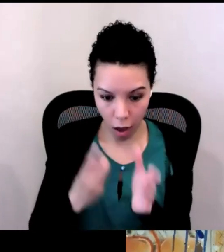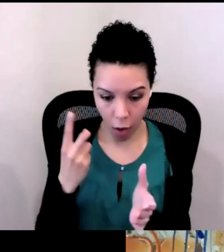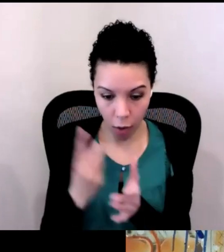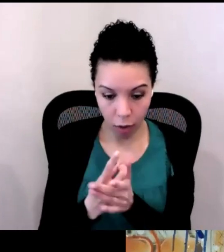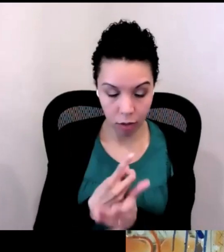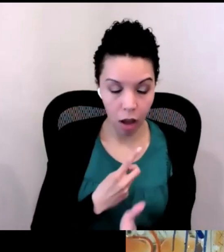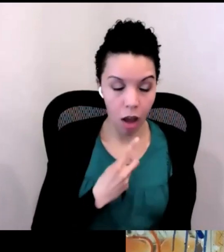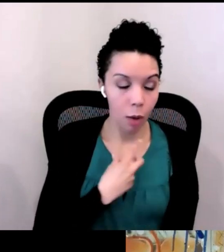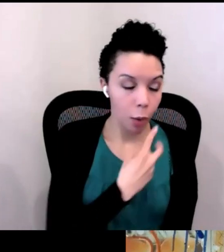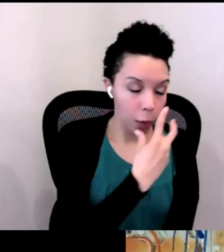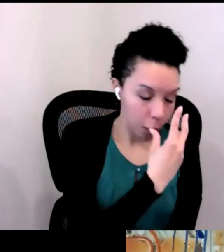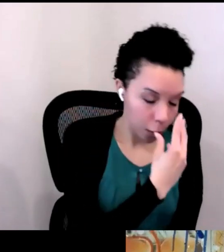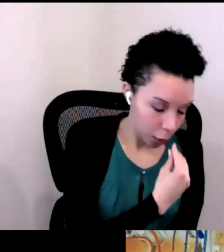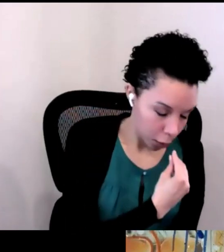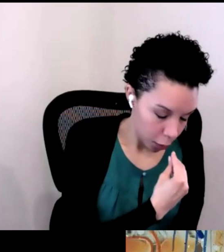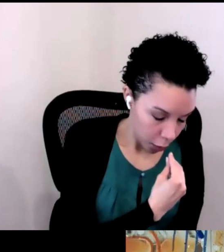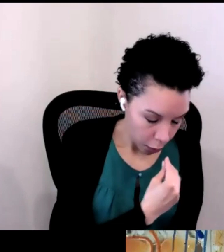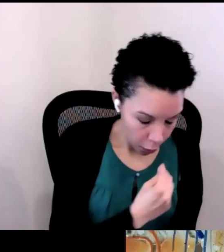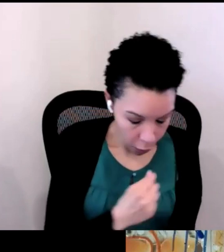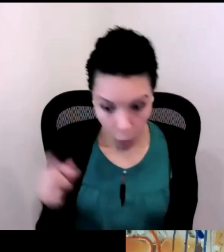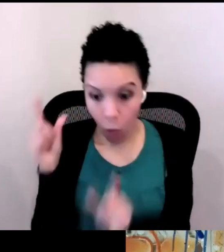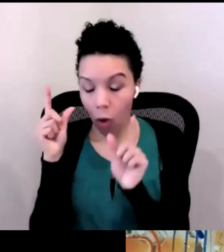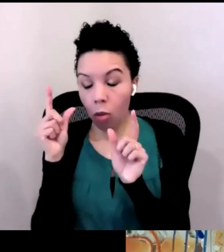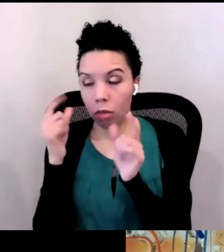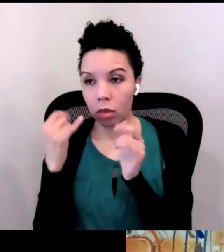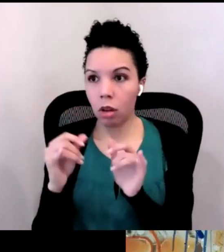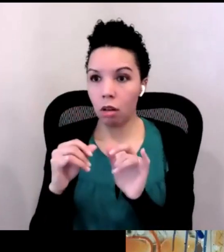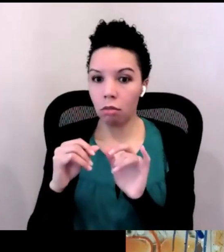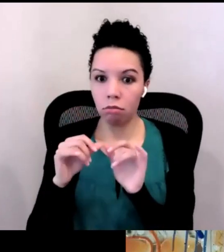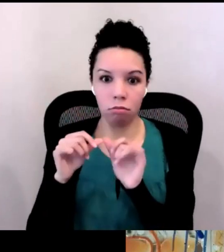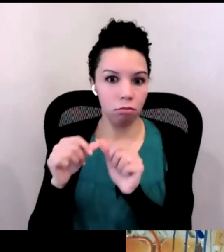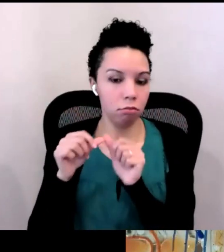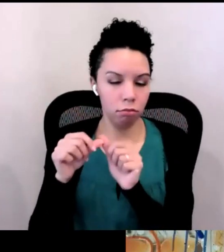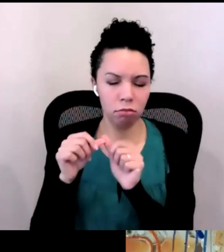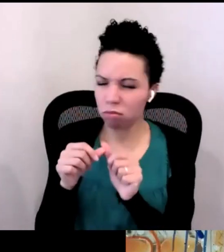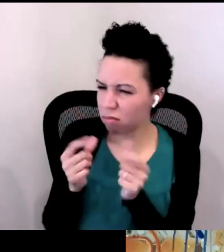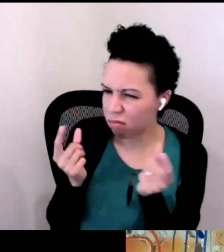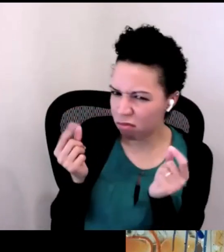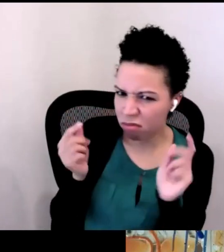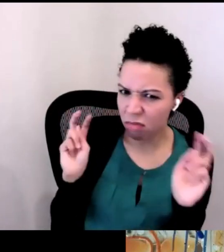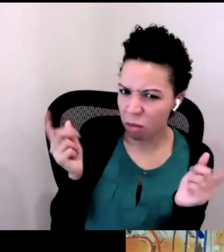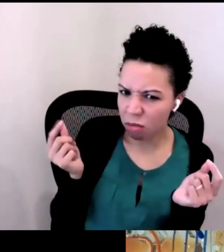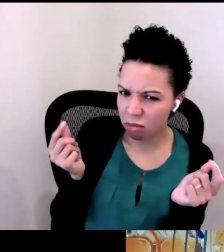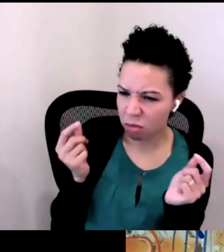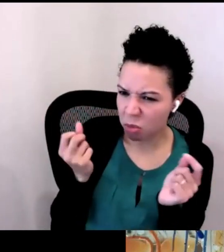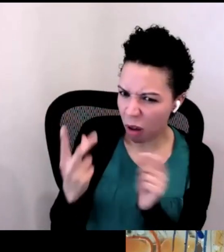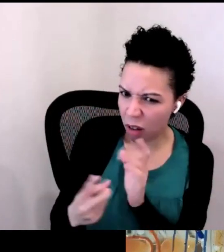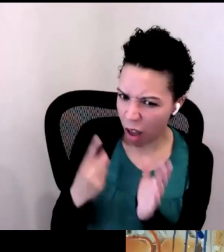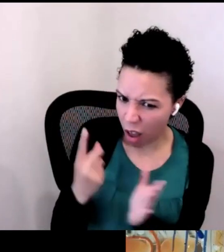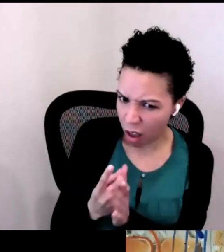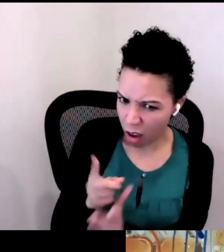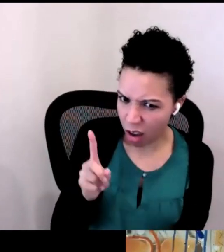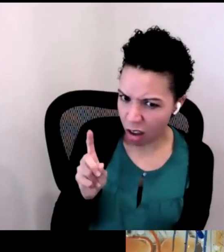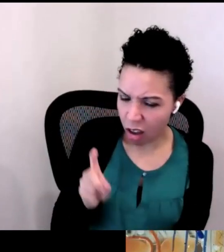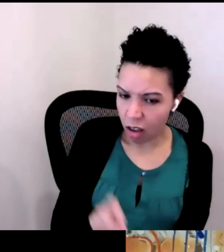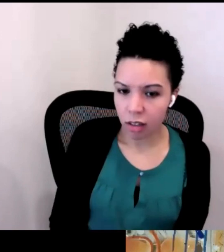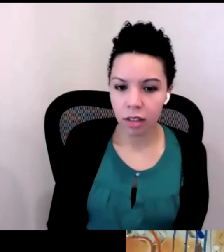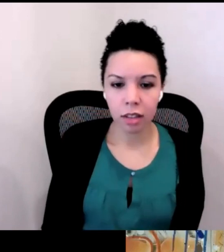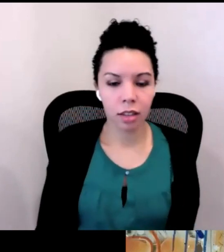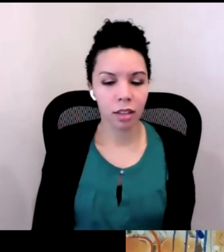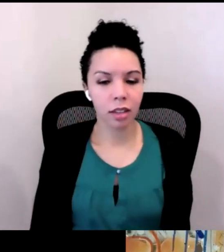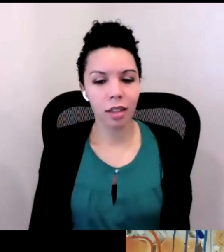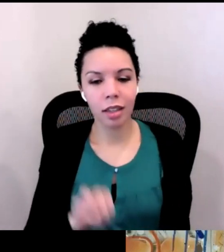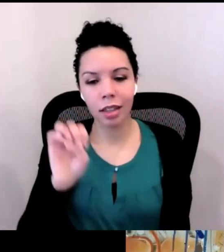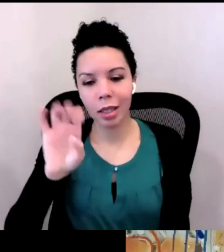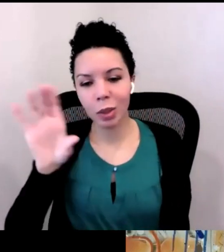talking. About what? About what? Um, What was it? 12 hours. yeah, it was an East Coast versus West